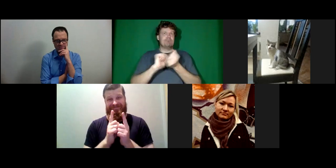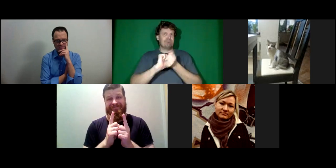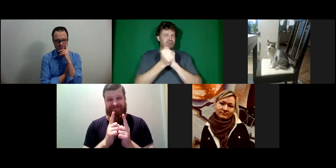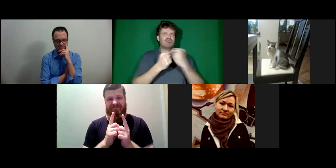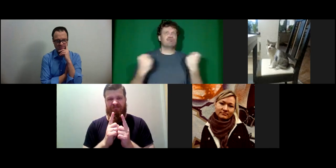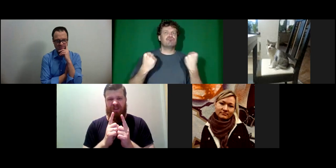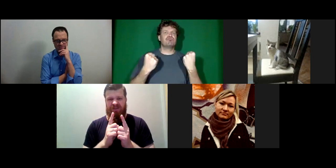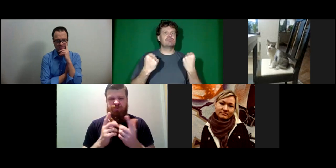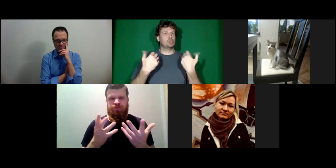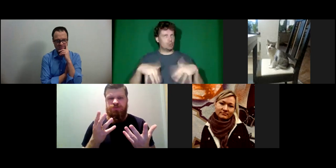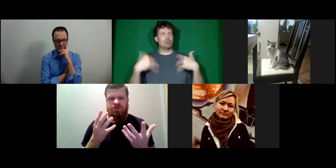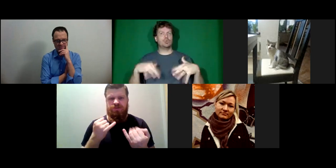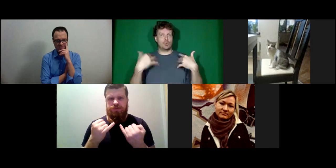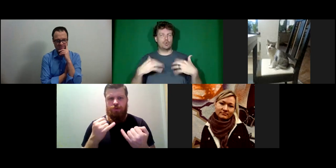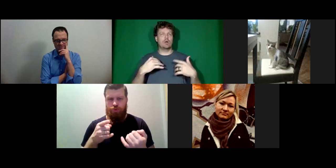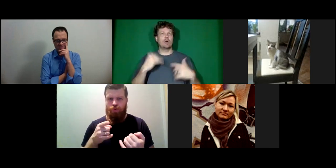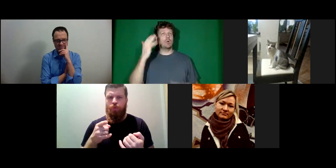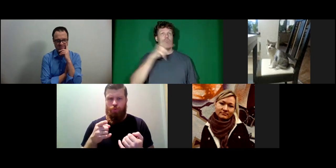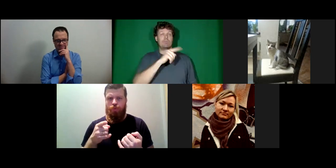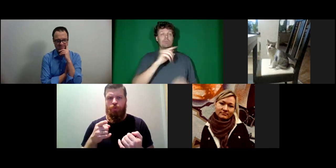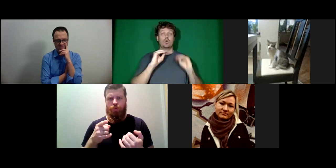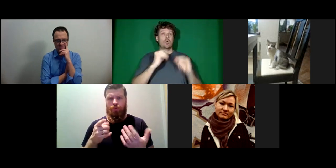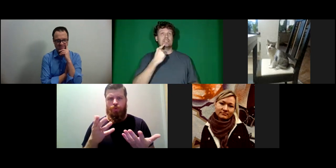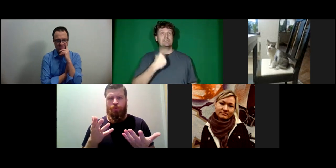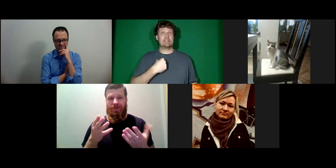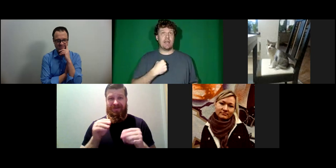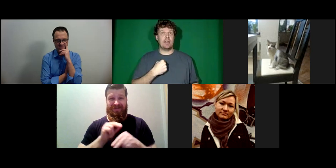And there were times where they got really aggressive.